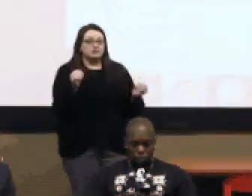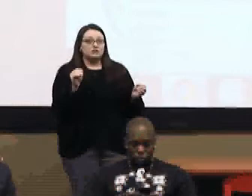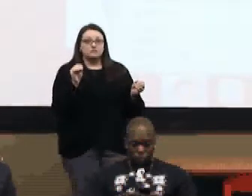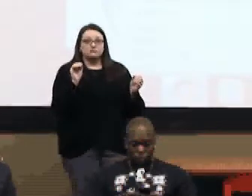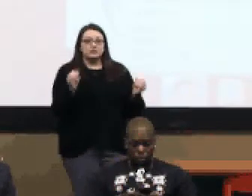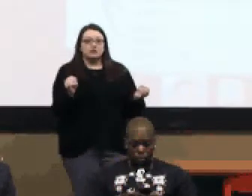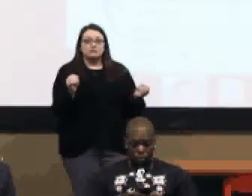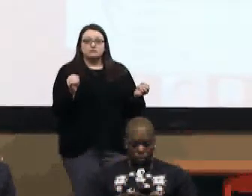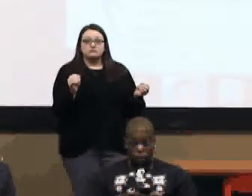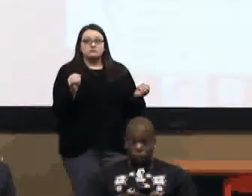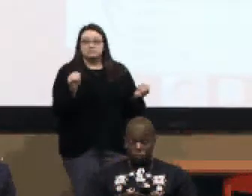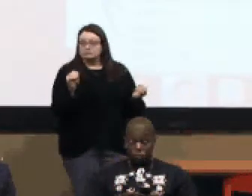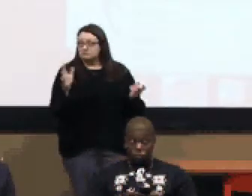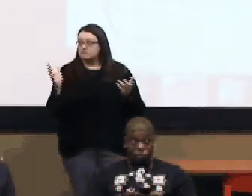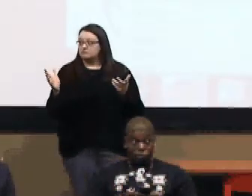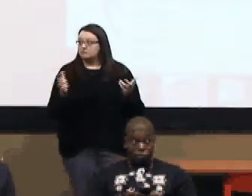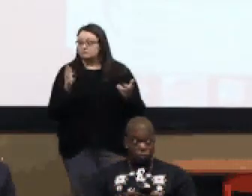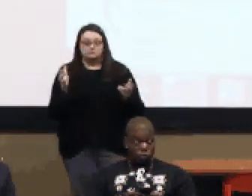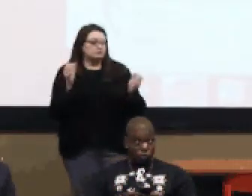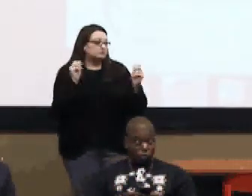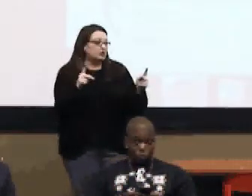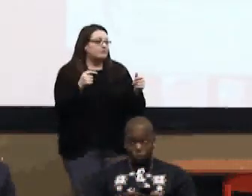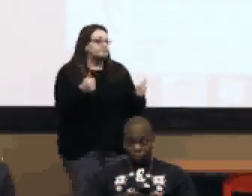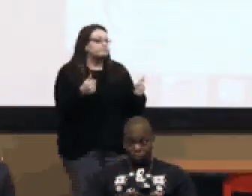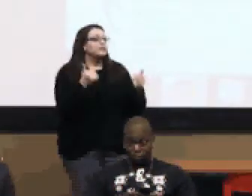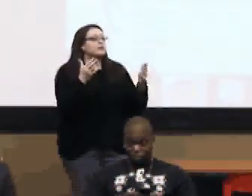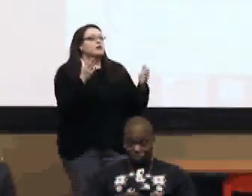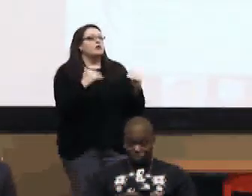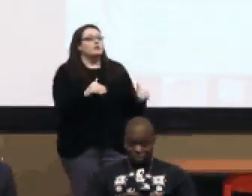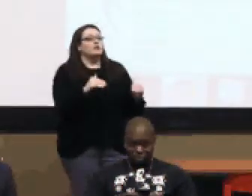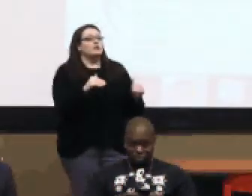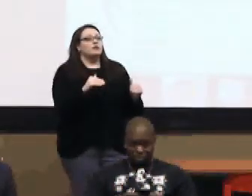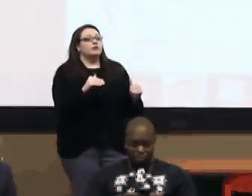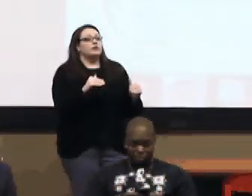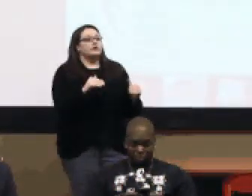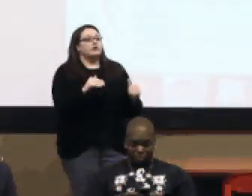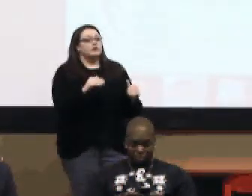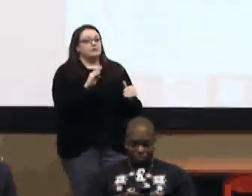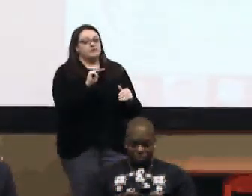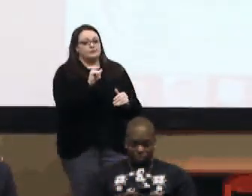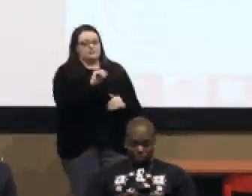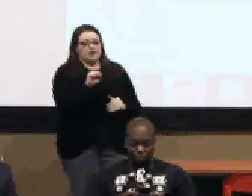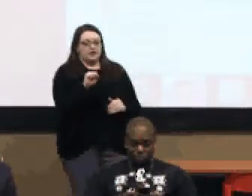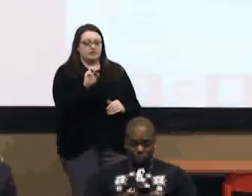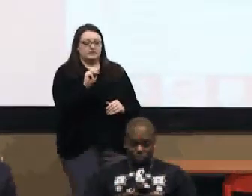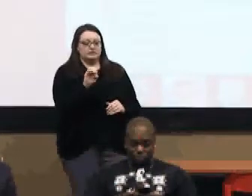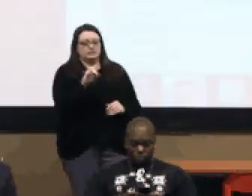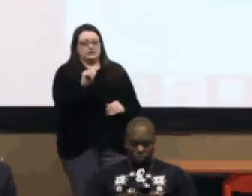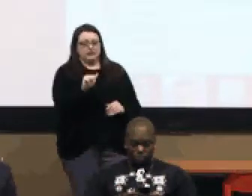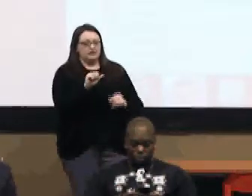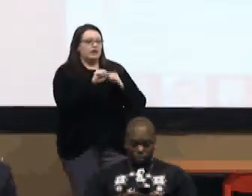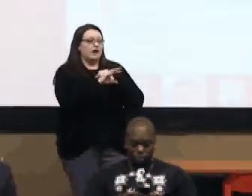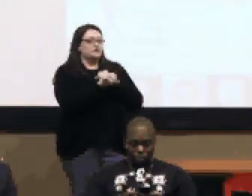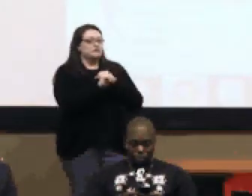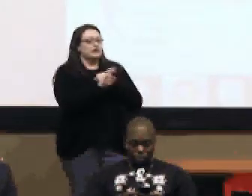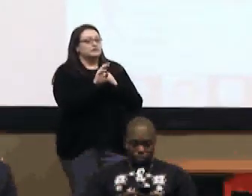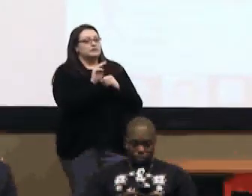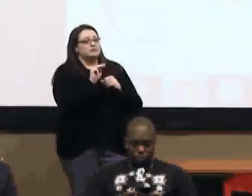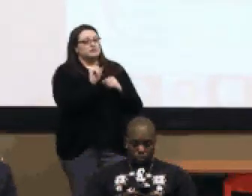Nope. All right, so let's move into back into the mass media realm here. Advertising and